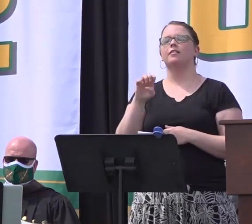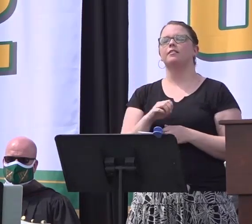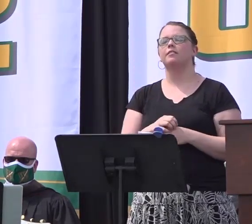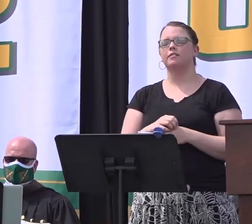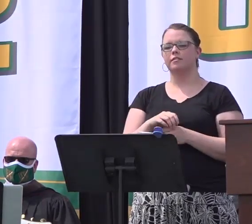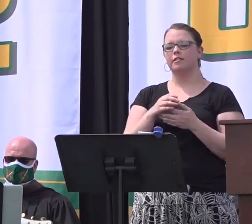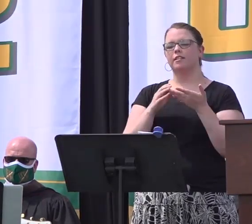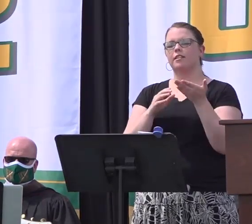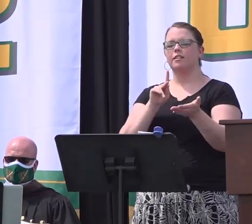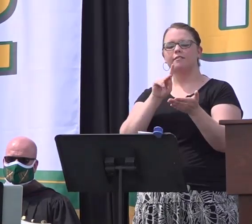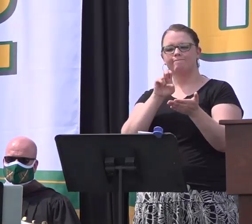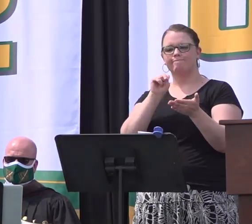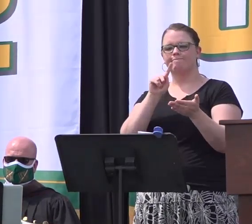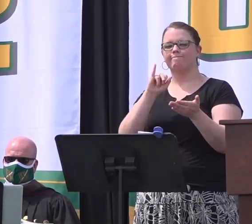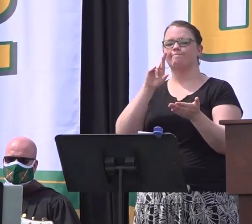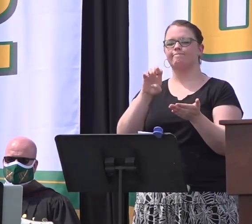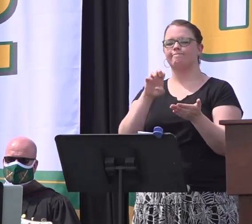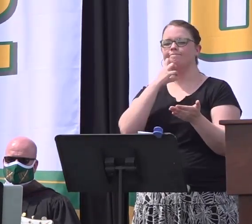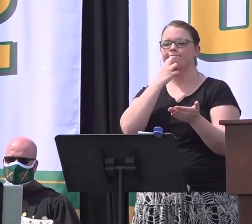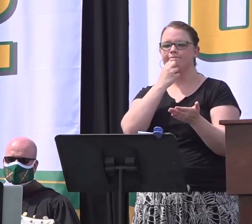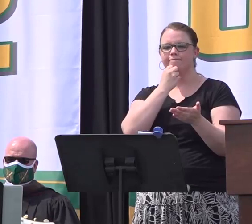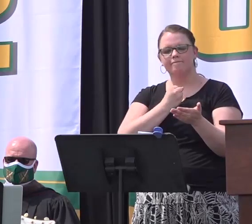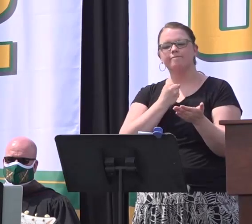Mull of Kintyre.